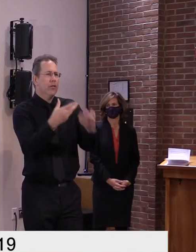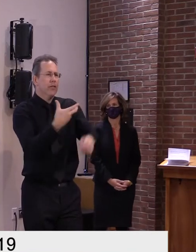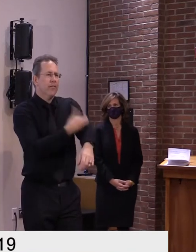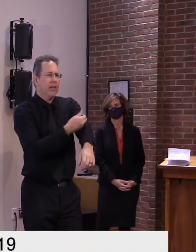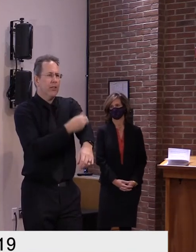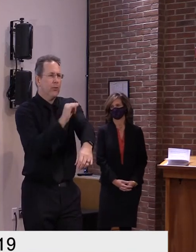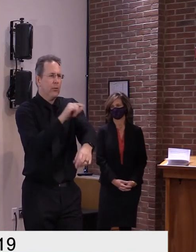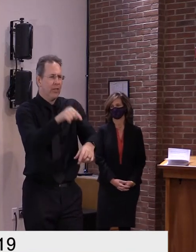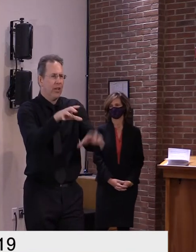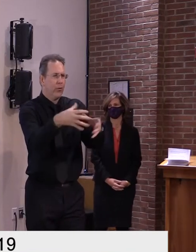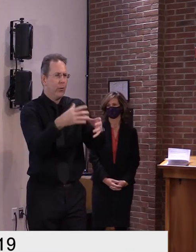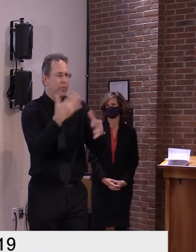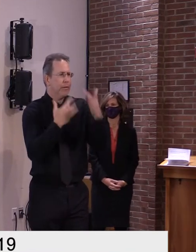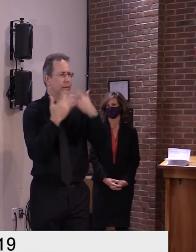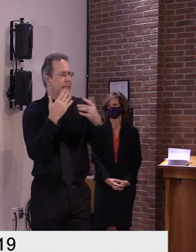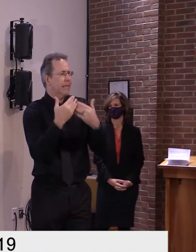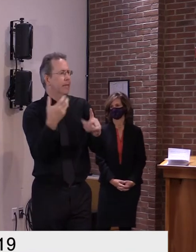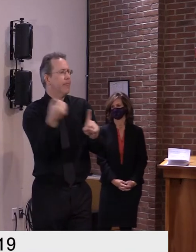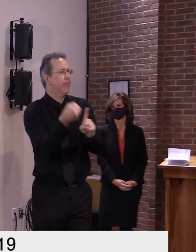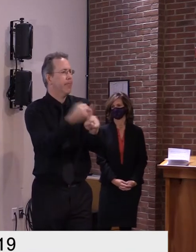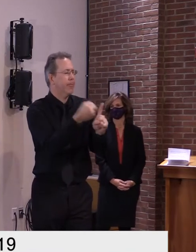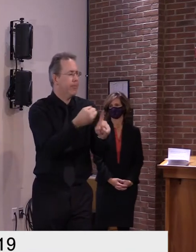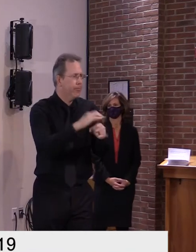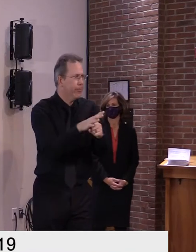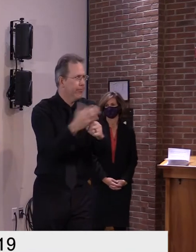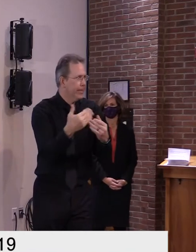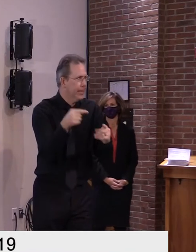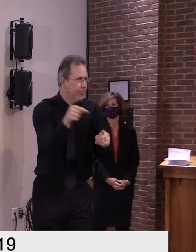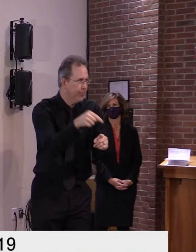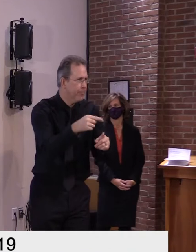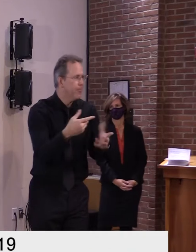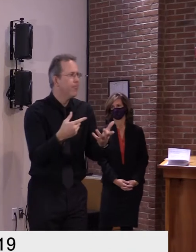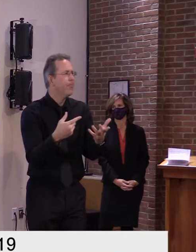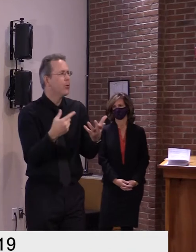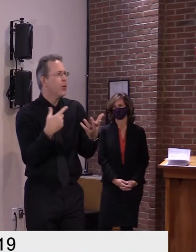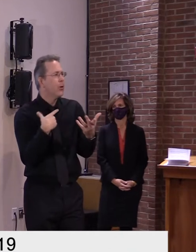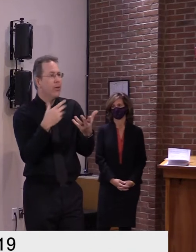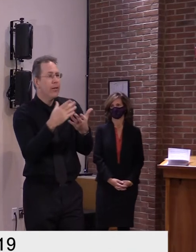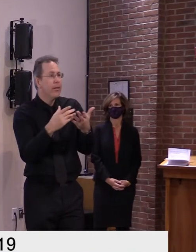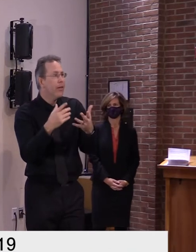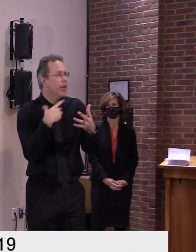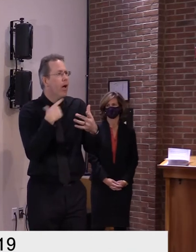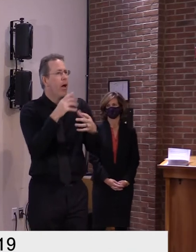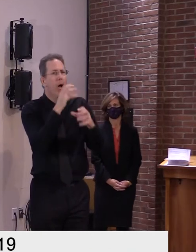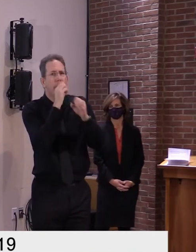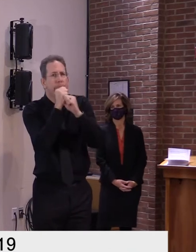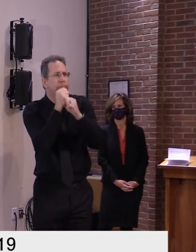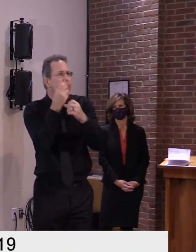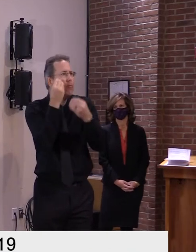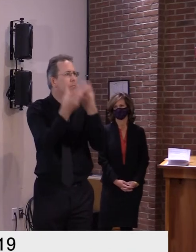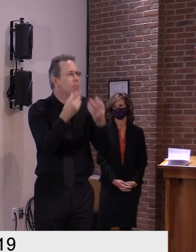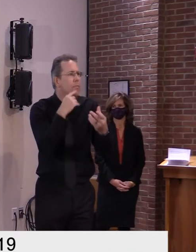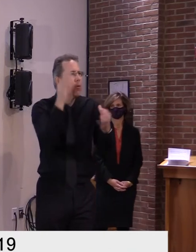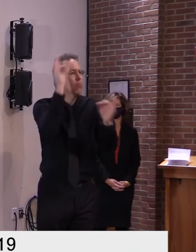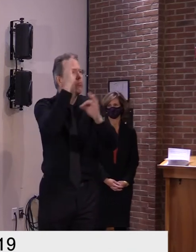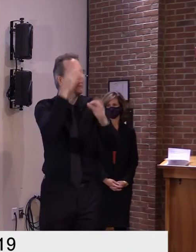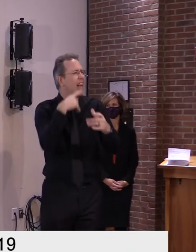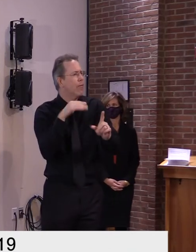regarding education about the vaccine, messaging about the vaccine, and engaging communities about the